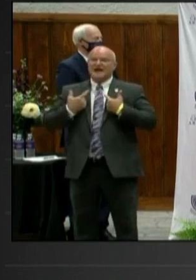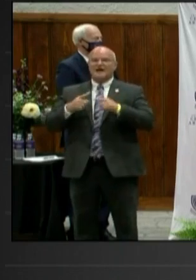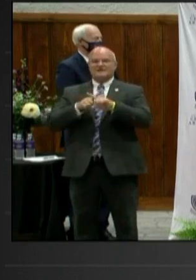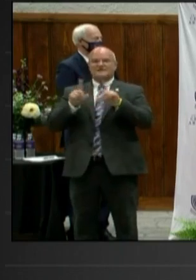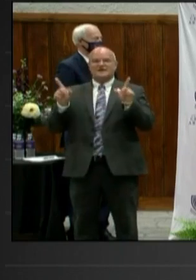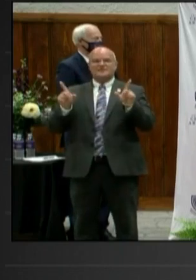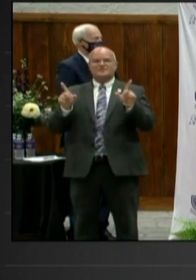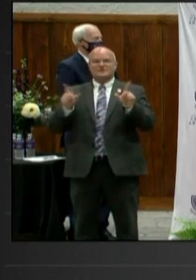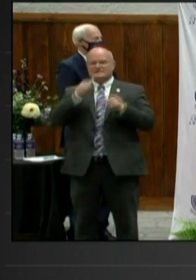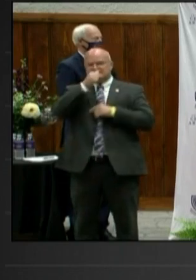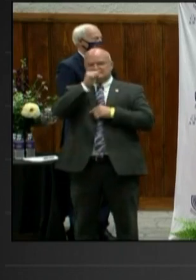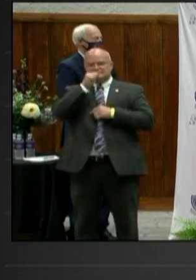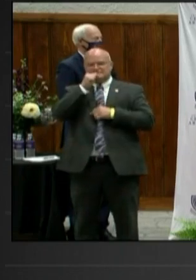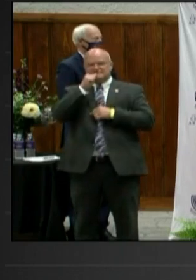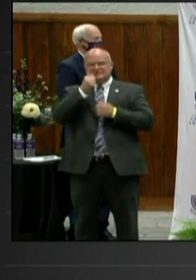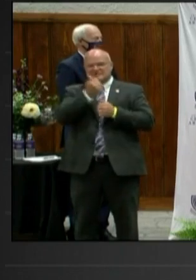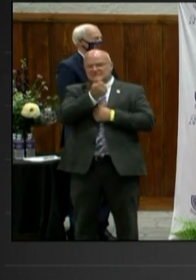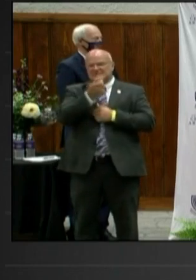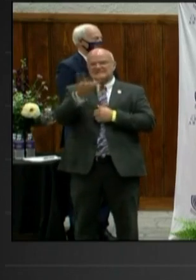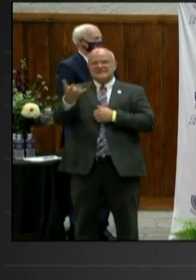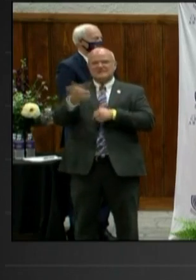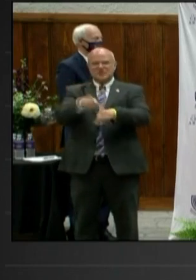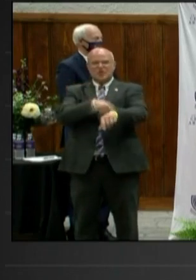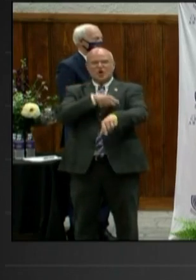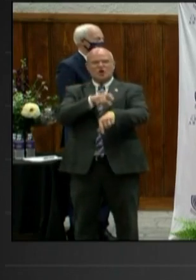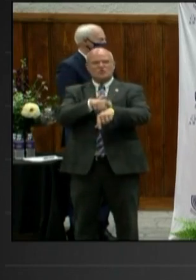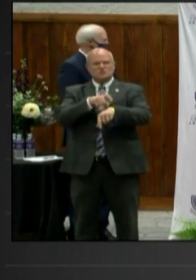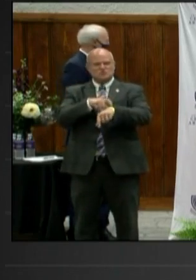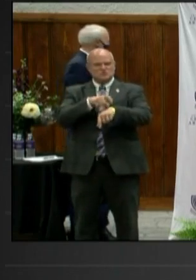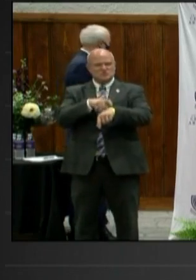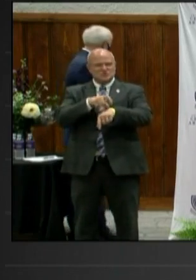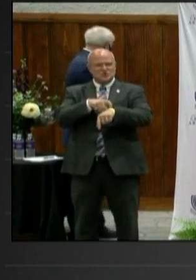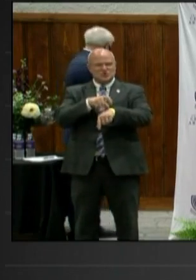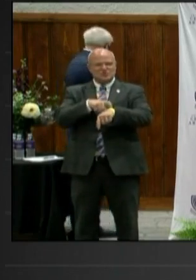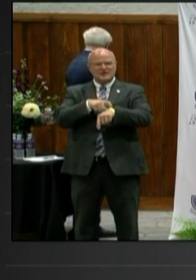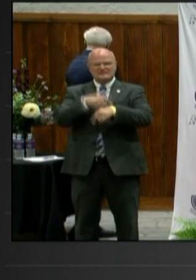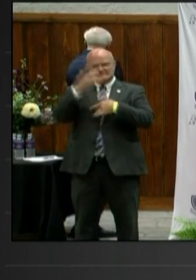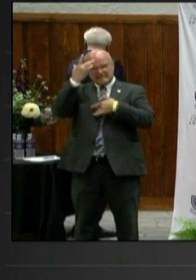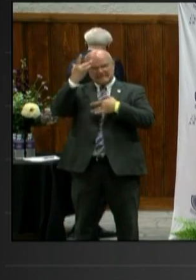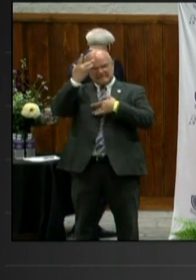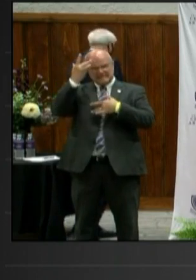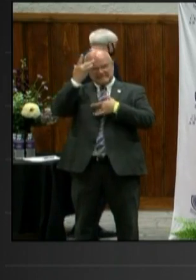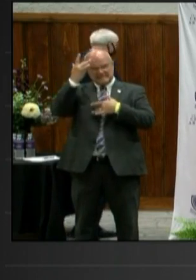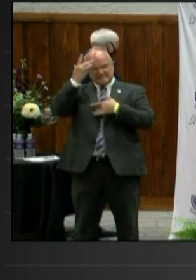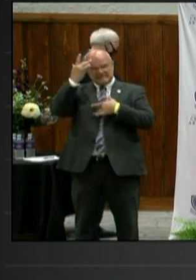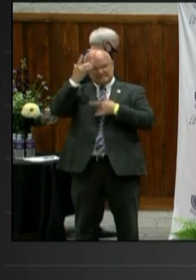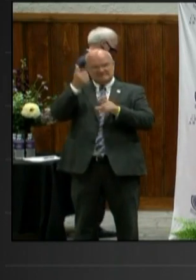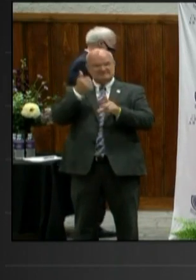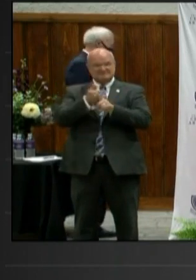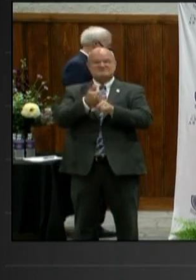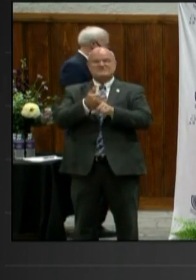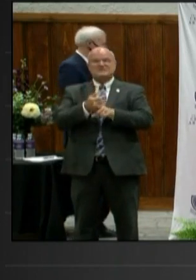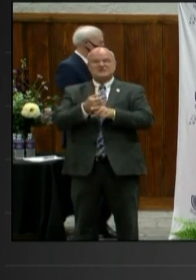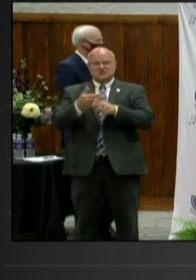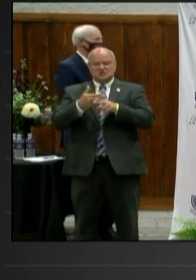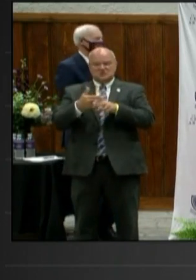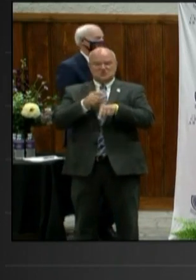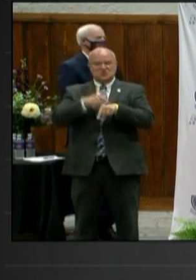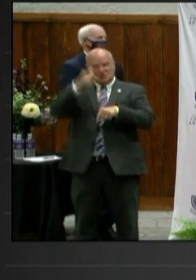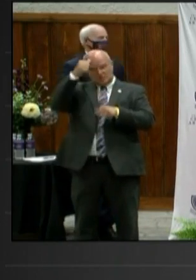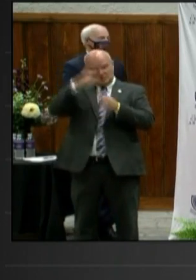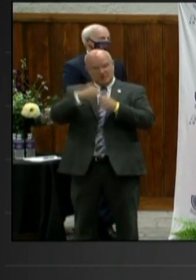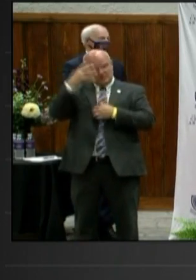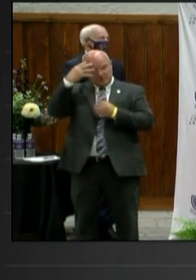but was suffering a number of longer-term illnesses, ailments, short-term